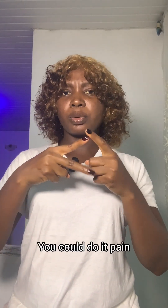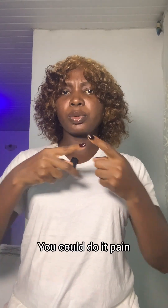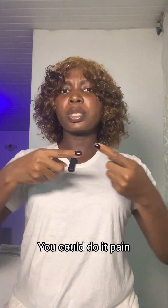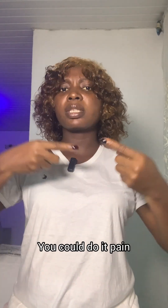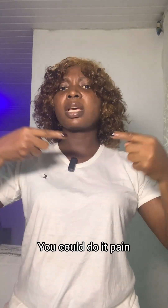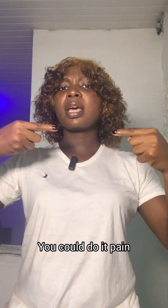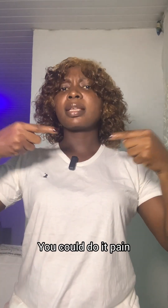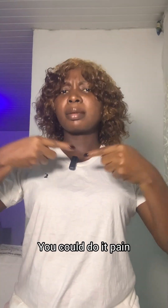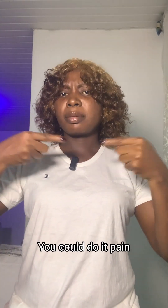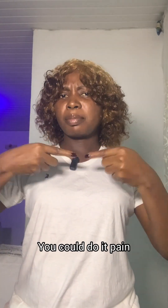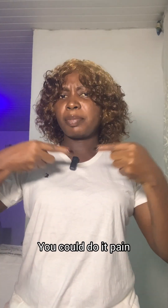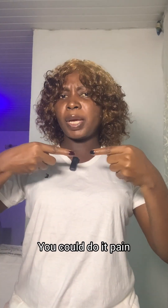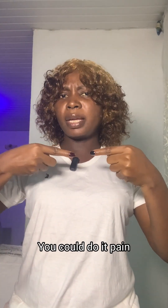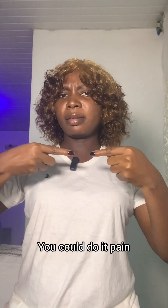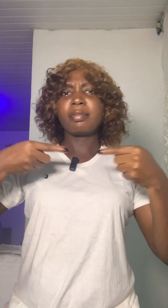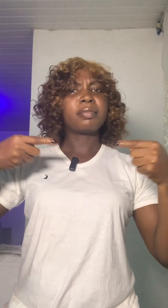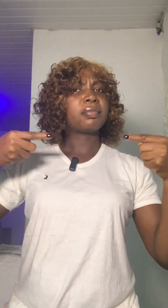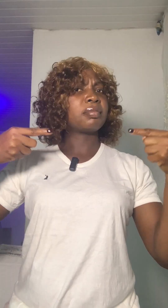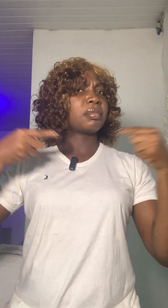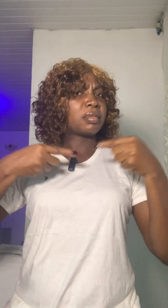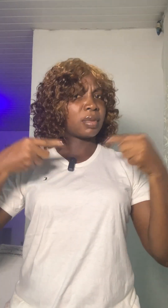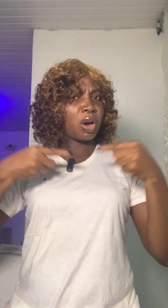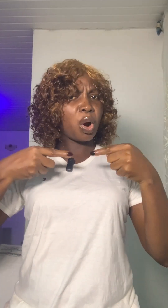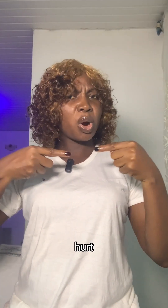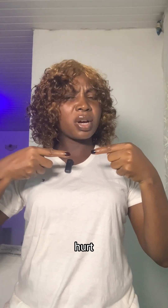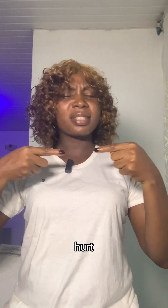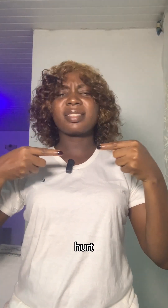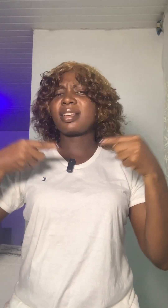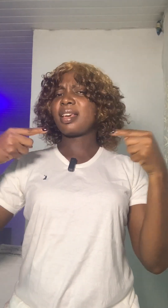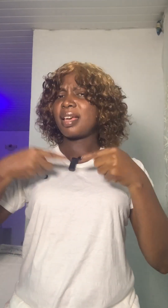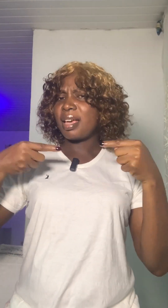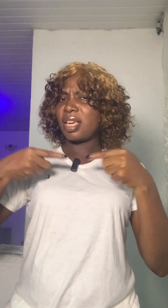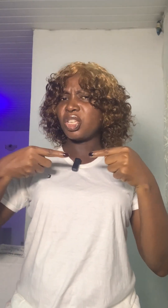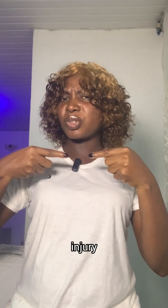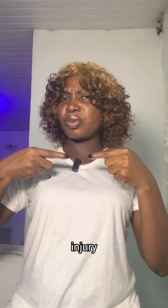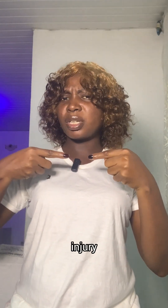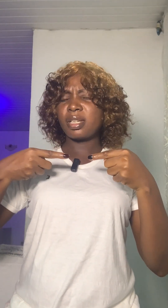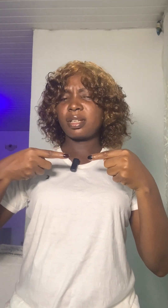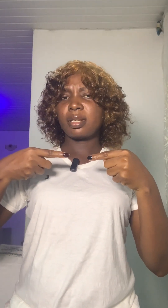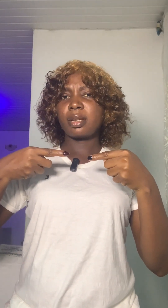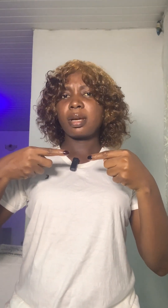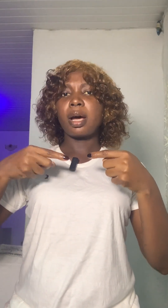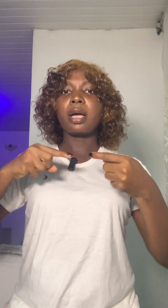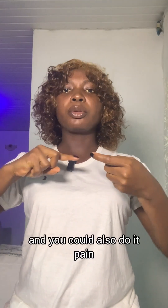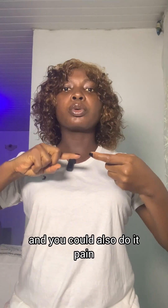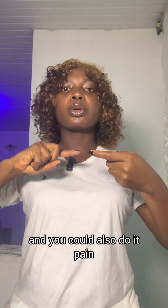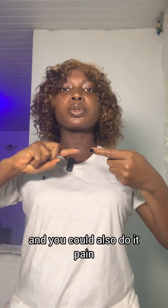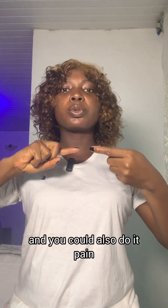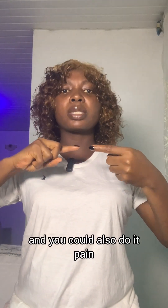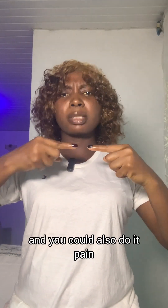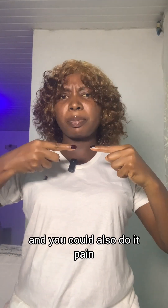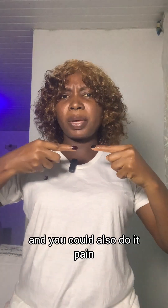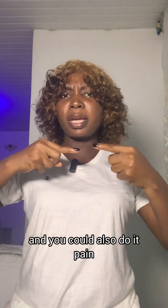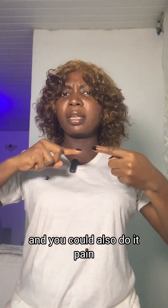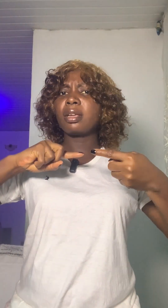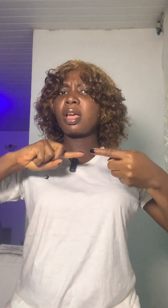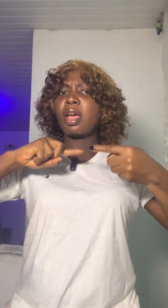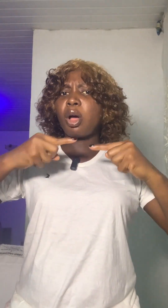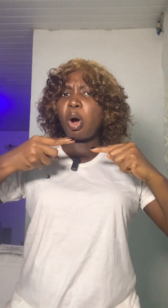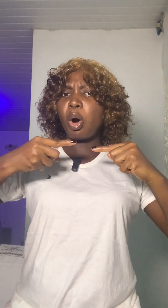it pain, hurt, injury, and you could also do it pain,